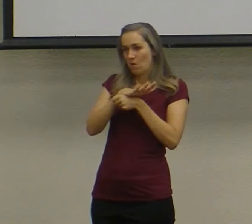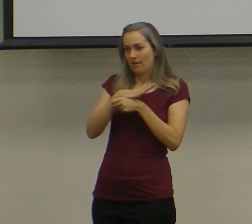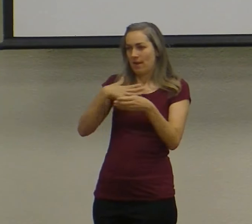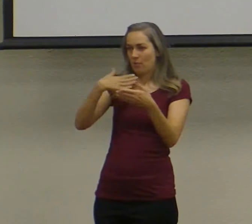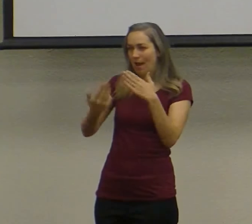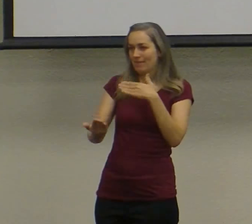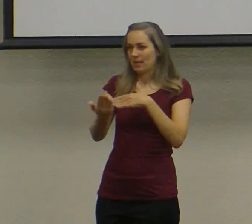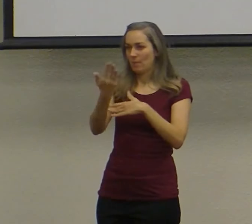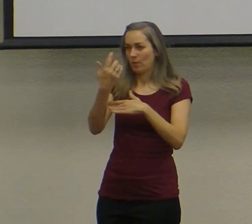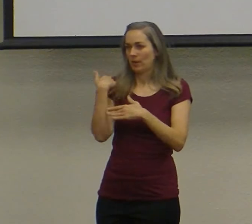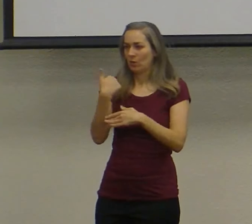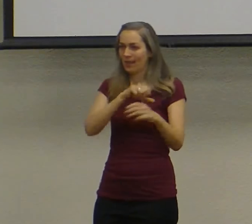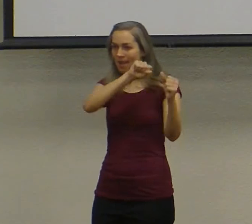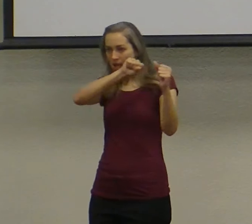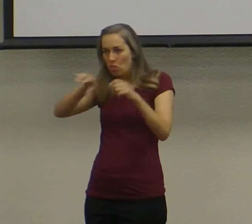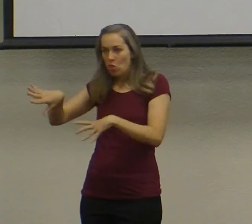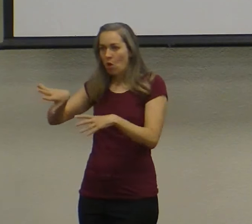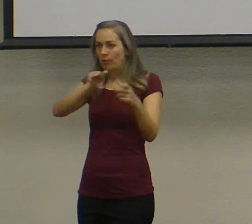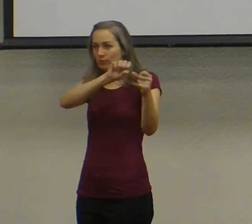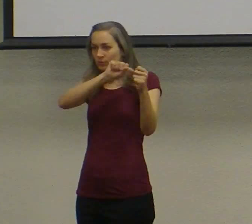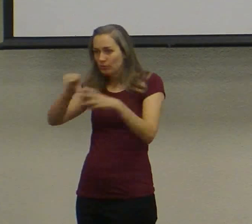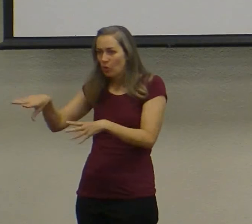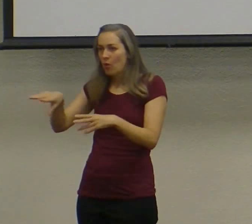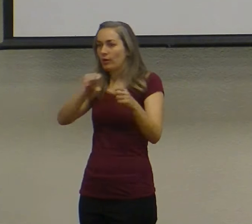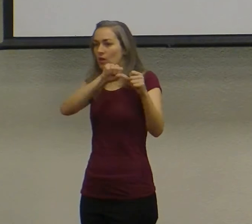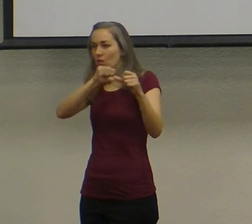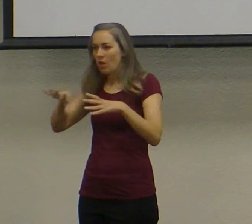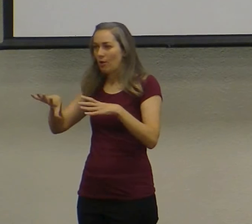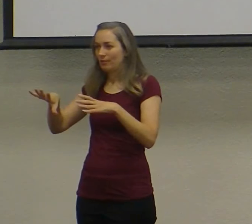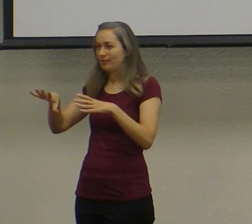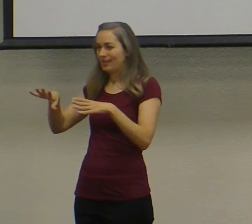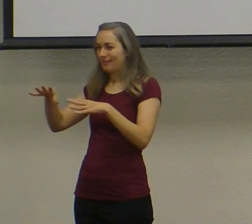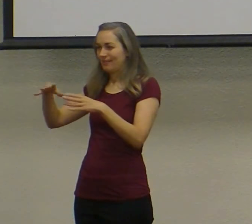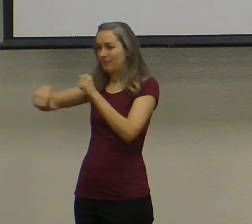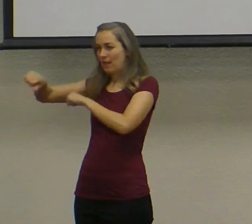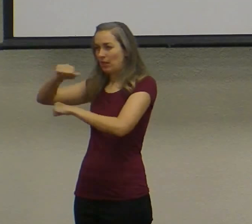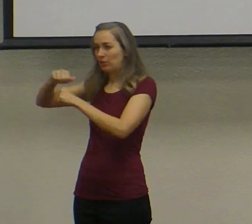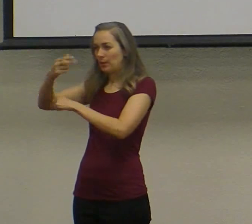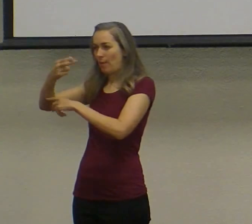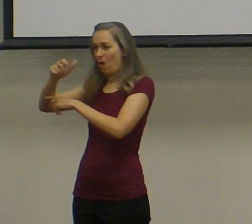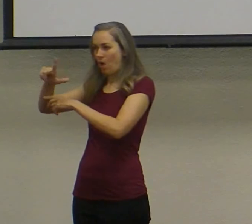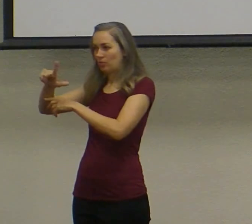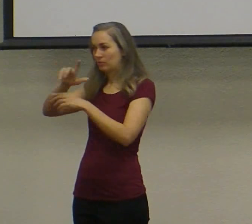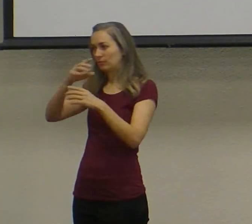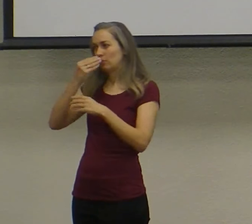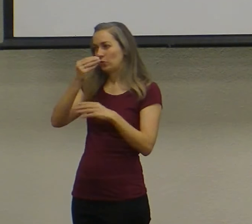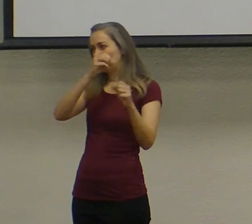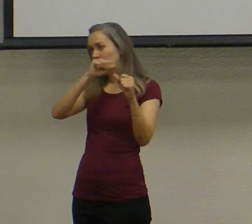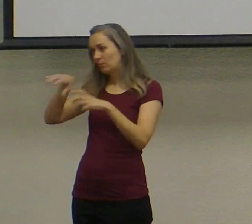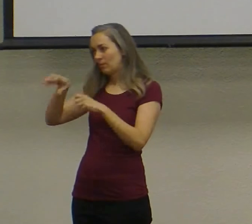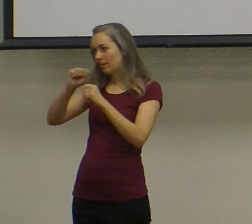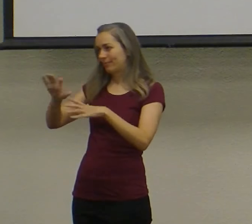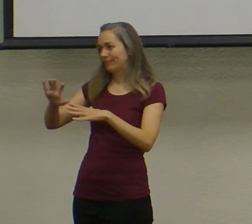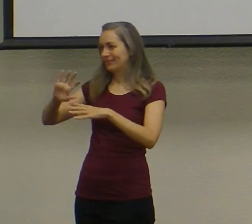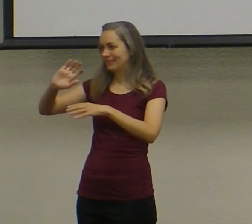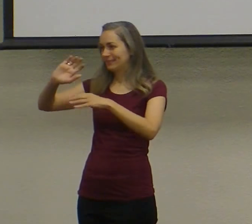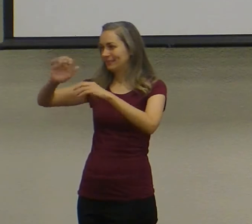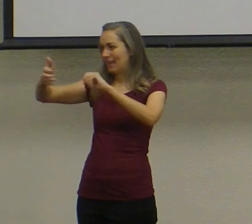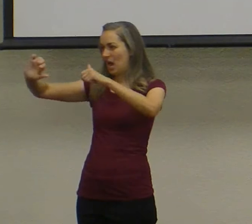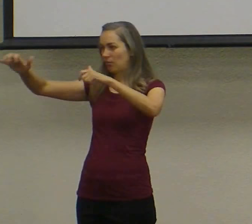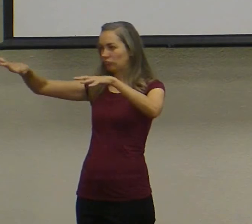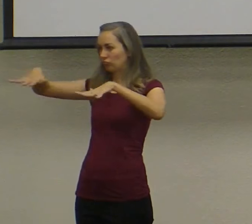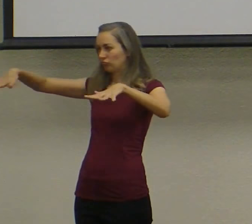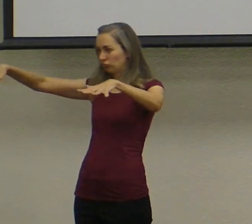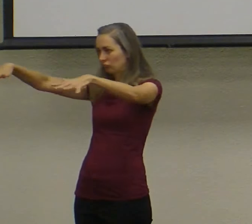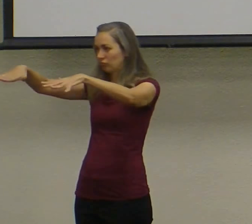food. We set it up in the fellowship hall, kind of like a grocery store where it's different areas have different things. And then that evening, once a month,